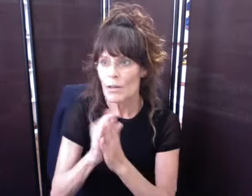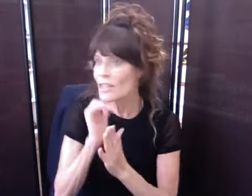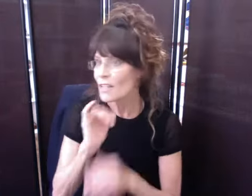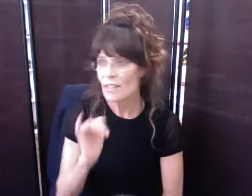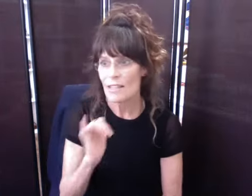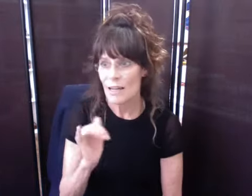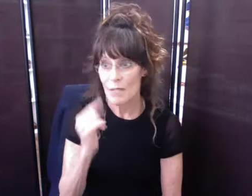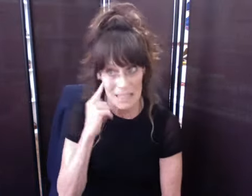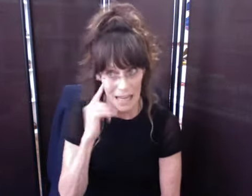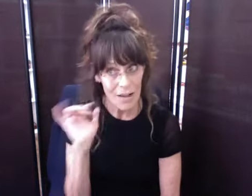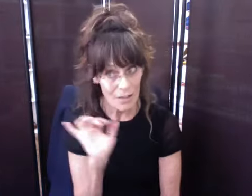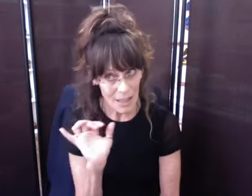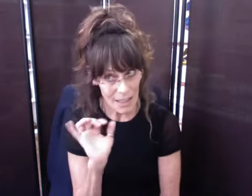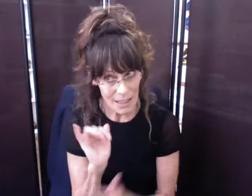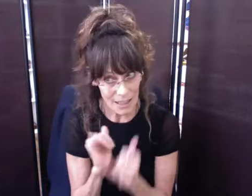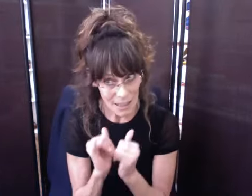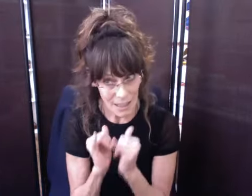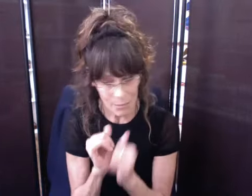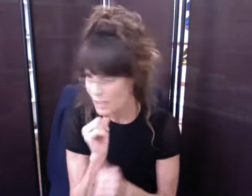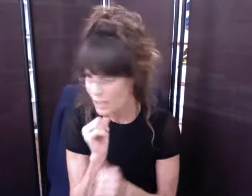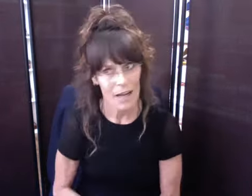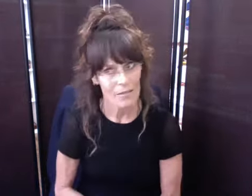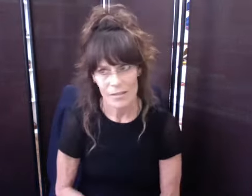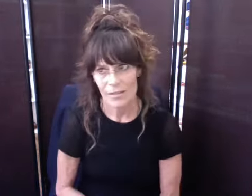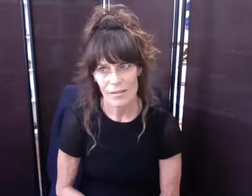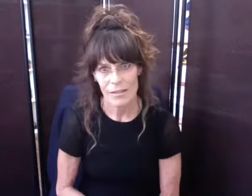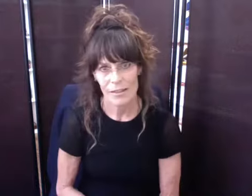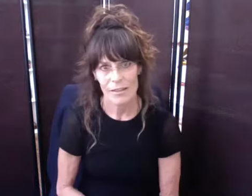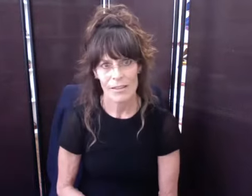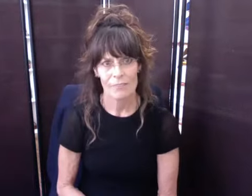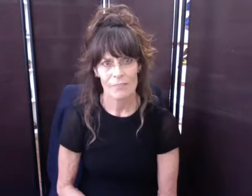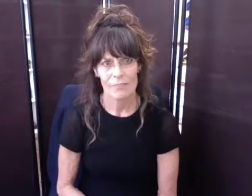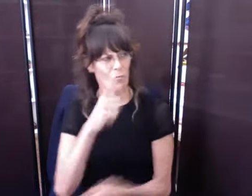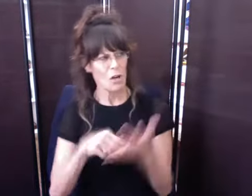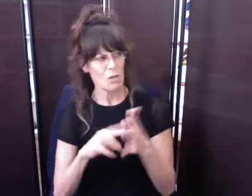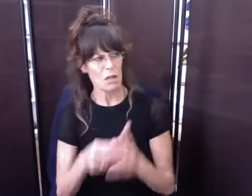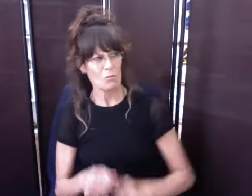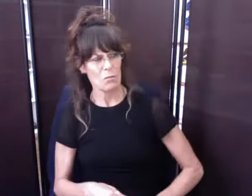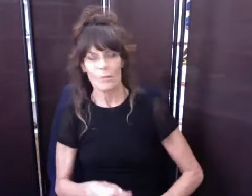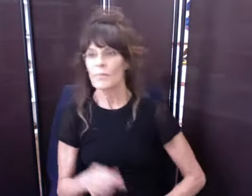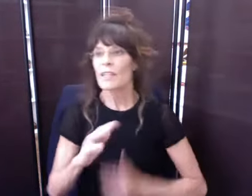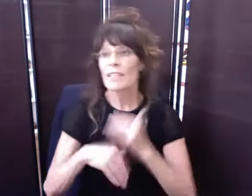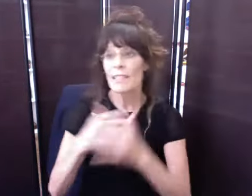like the same thing, and it's not really the same thing. And I said, what do you mean? He said, step 3 is a decision.